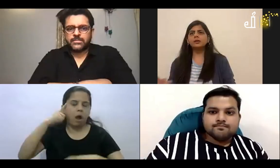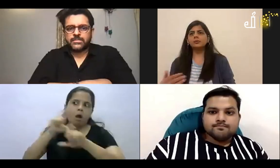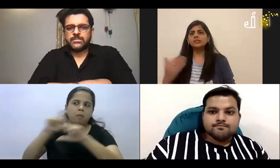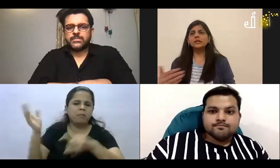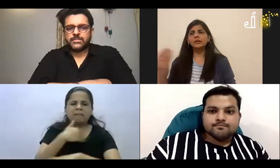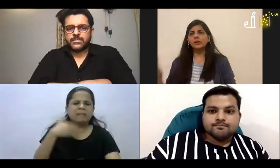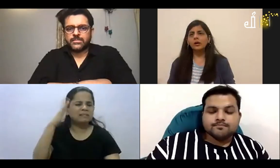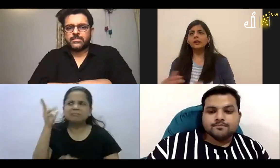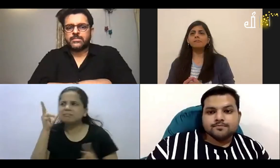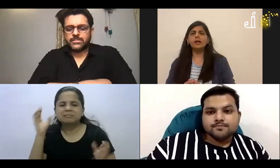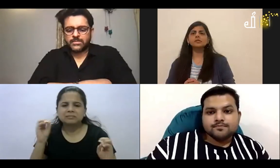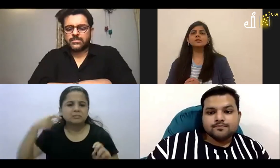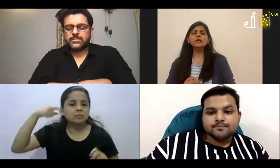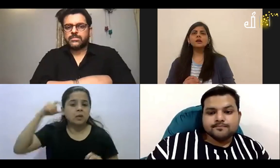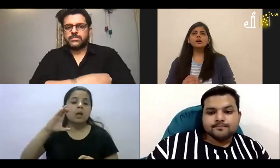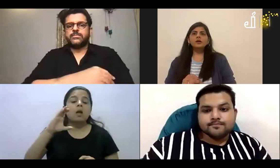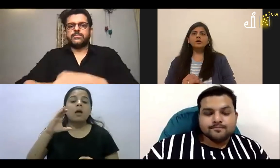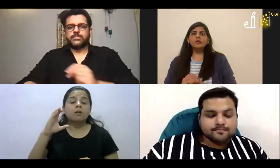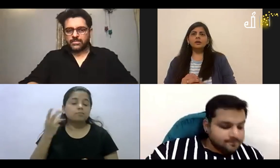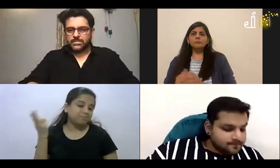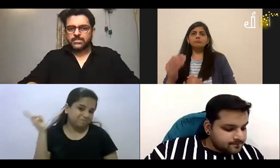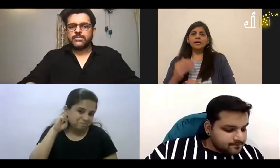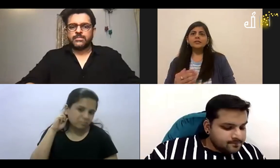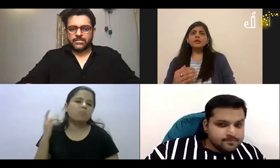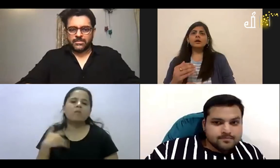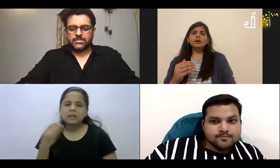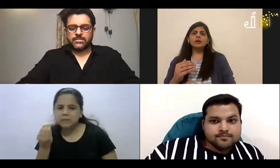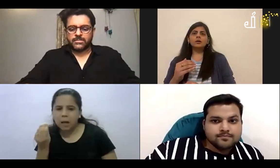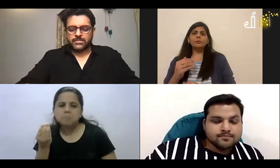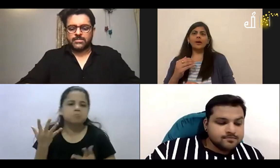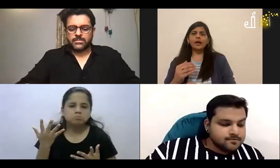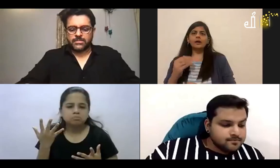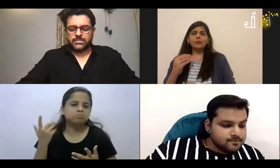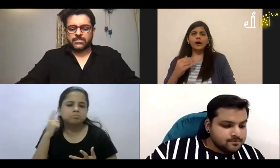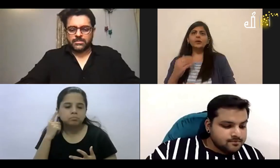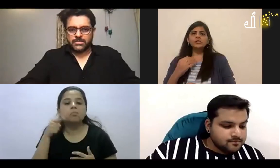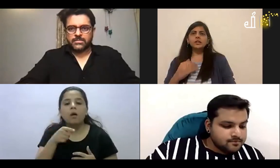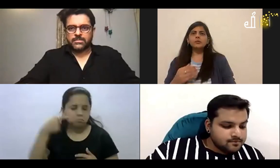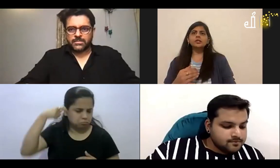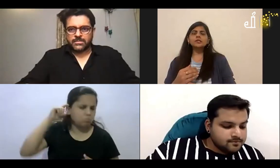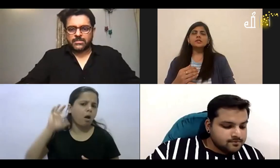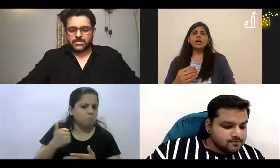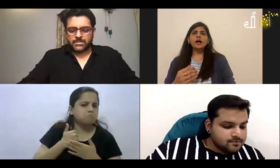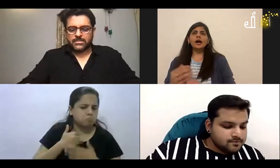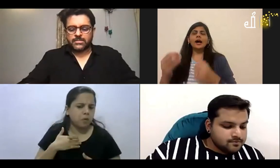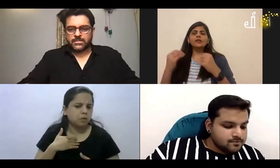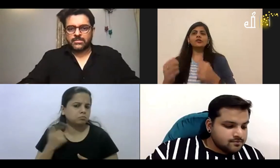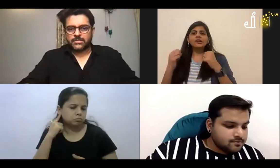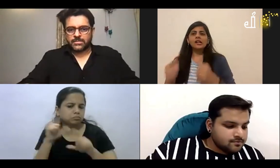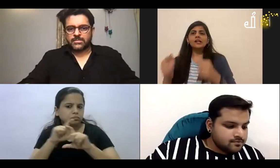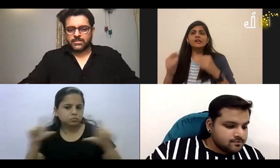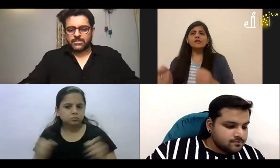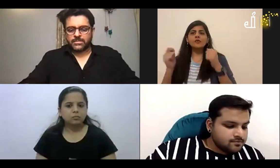as we see in cochlear implants. But what I could see was I had